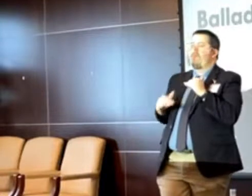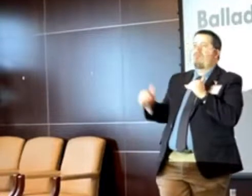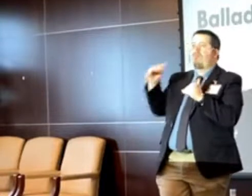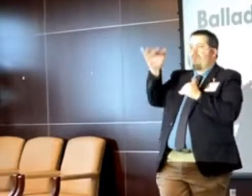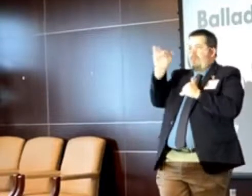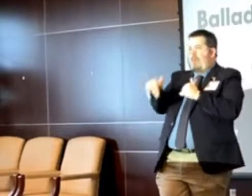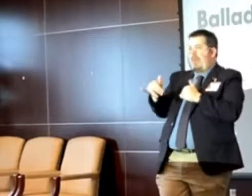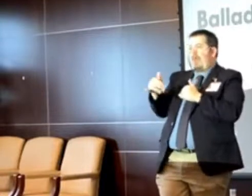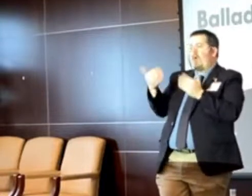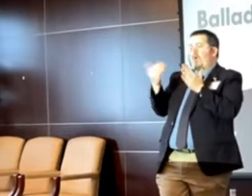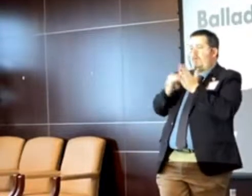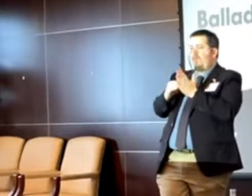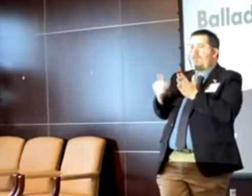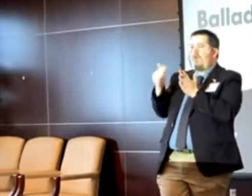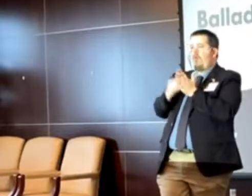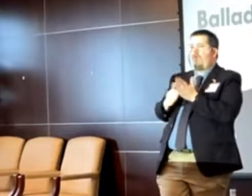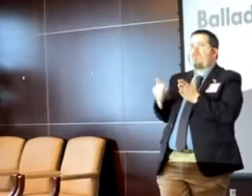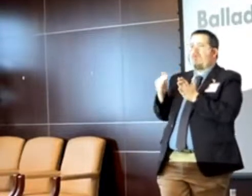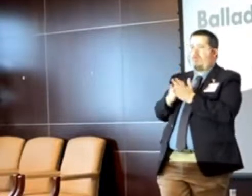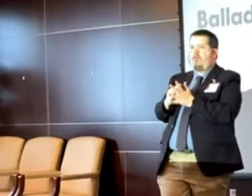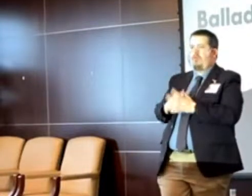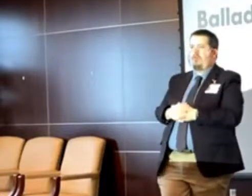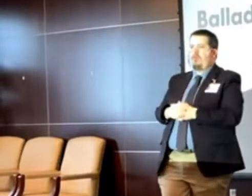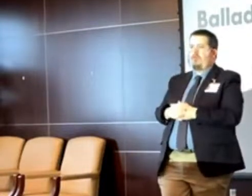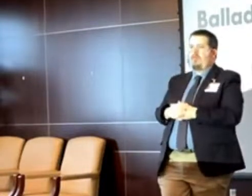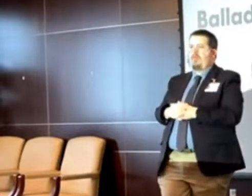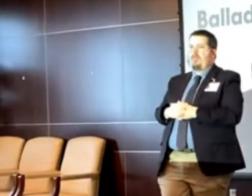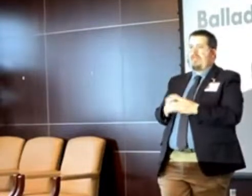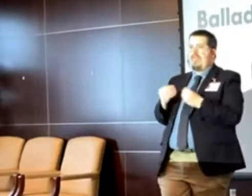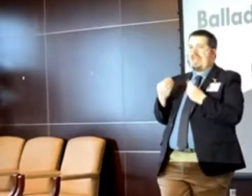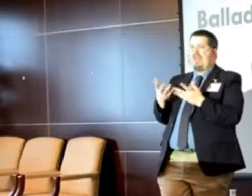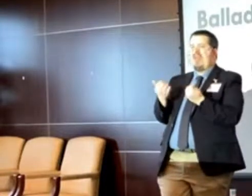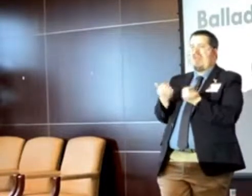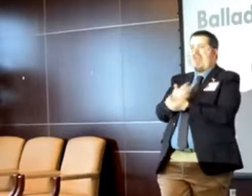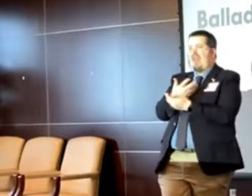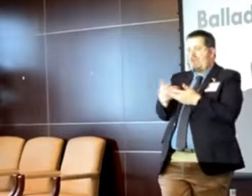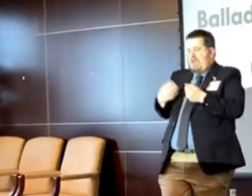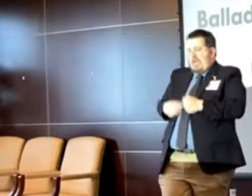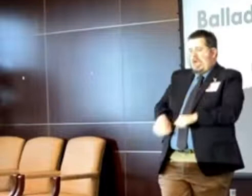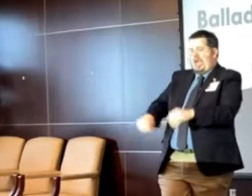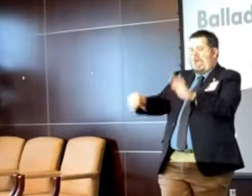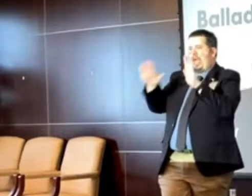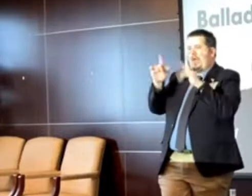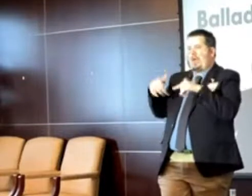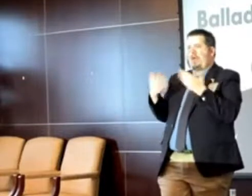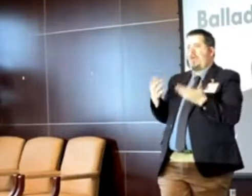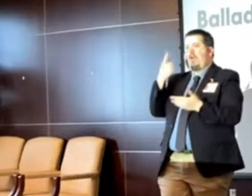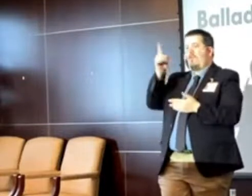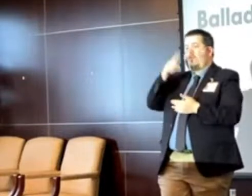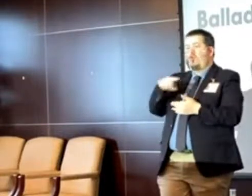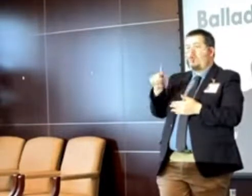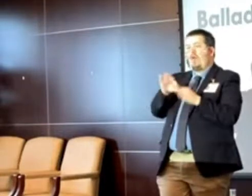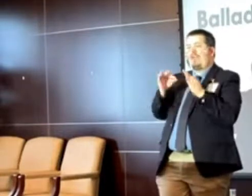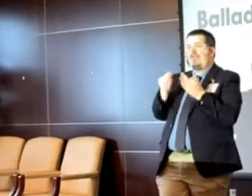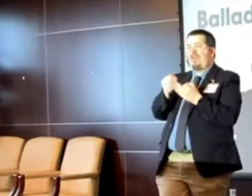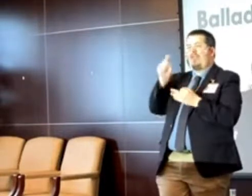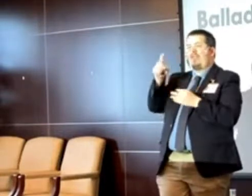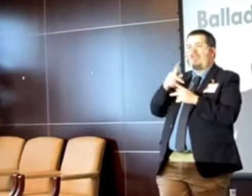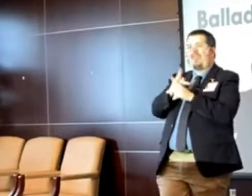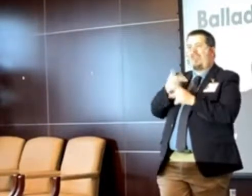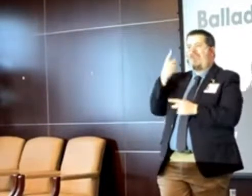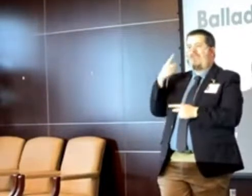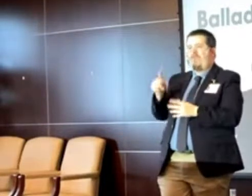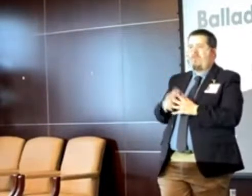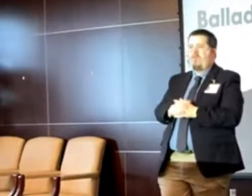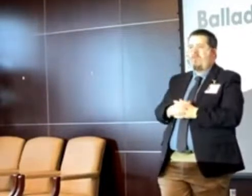mission time and time again. They've given everything up to be here for you and the families that they need to be caring